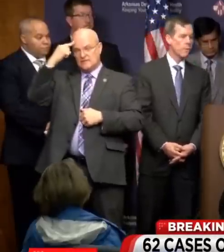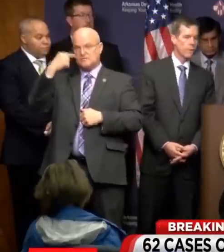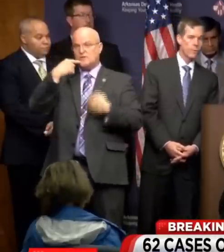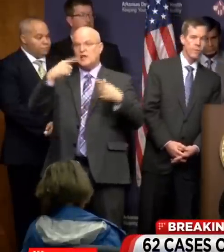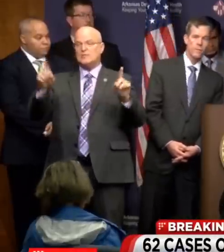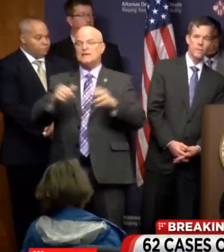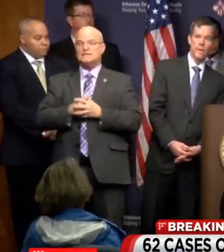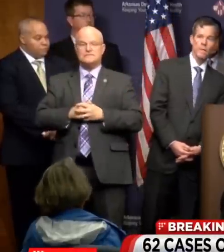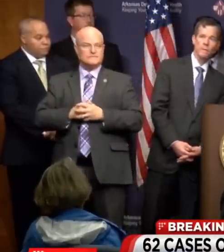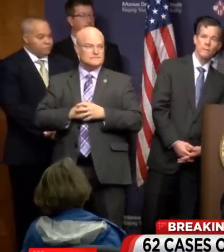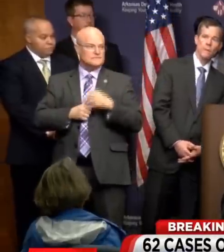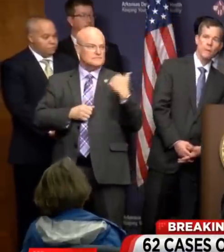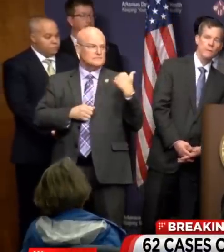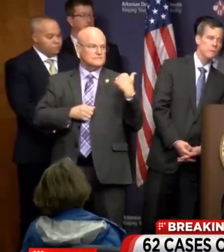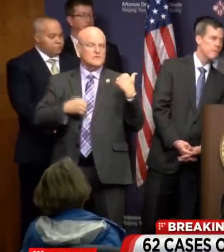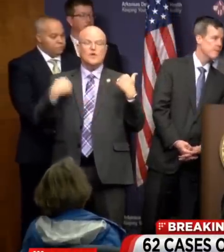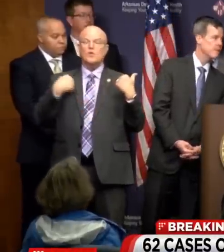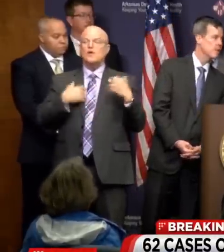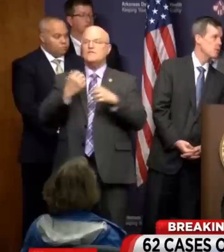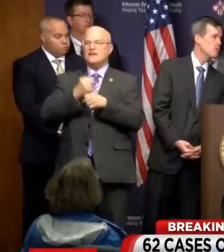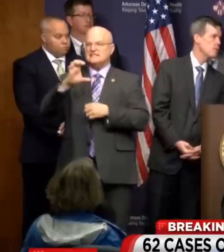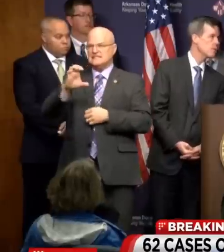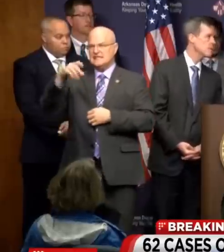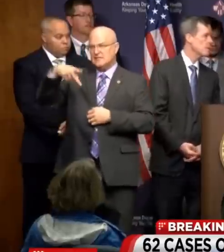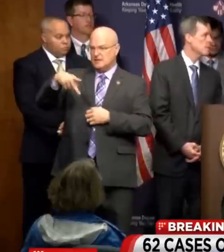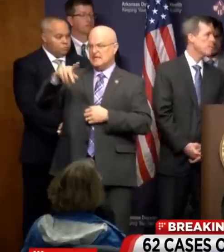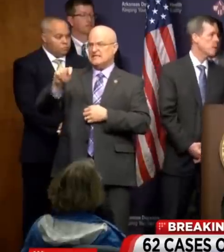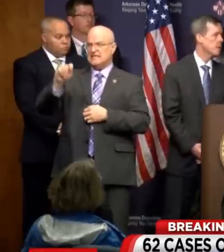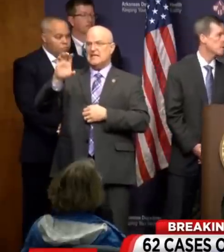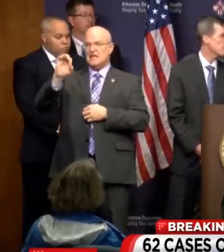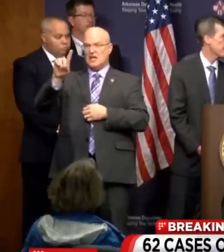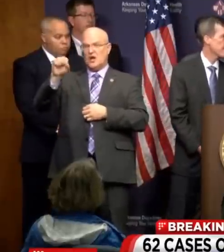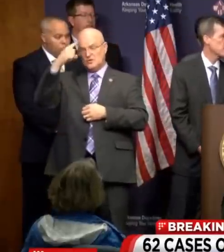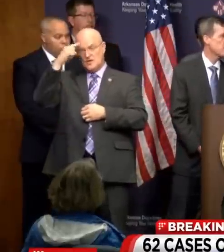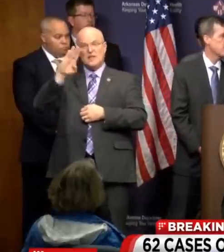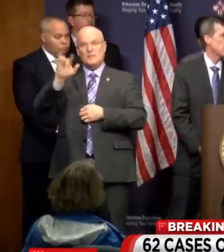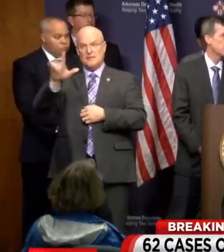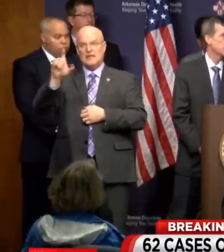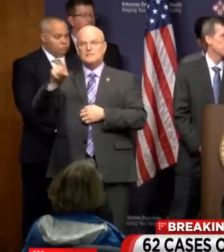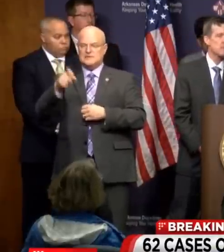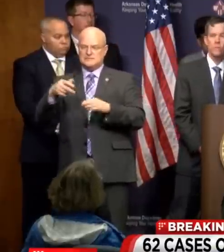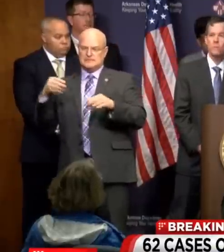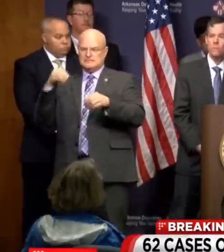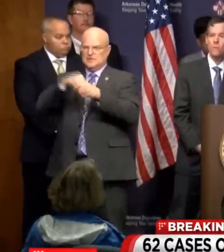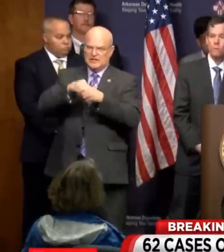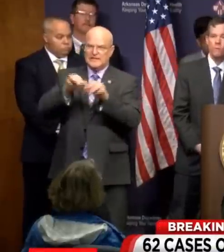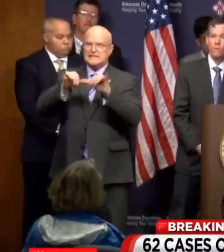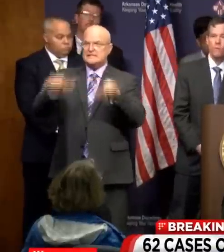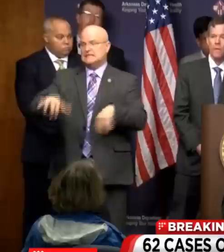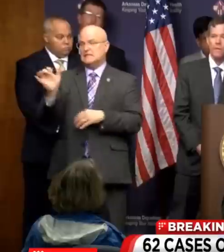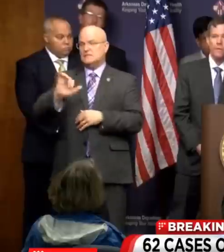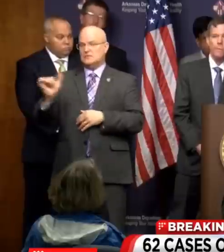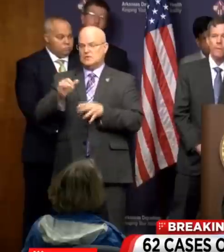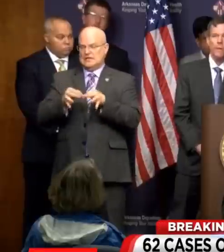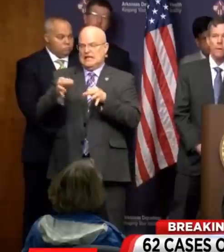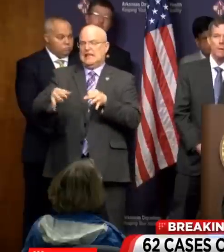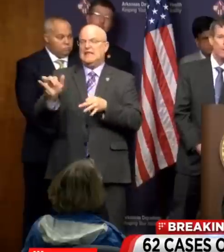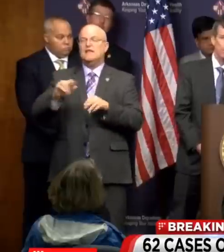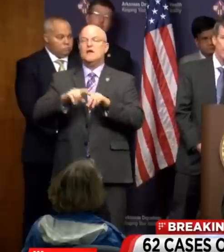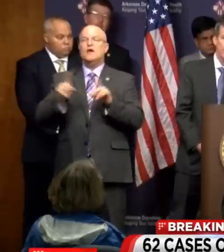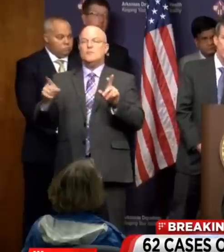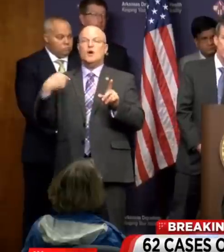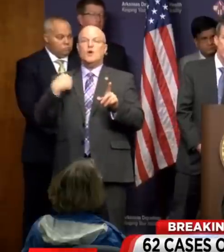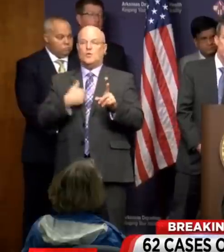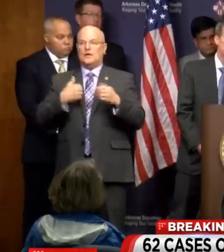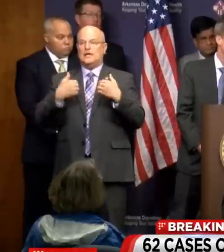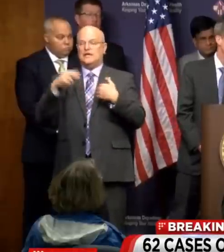Yeah, we've only recently gotten CPT codes for this billing, so that has to be plugged into the system. So there's a delay there, but